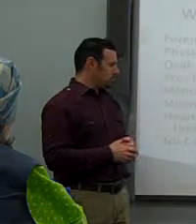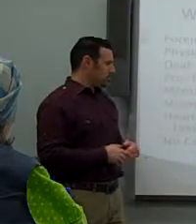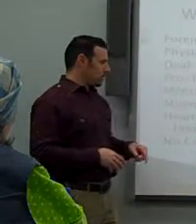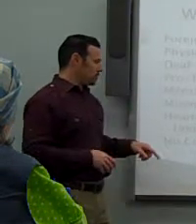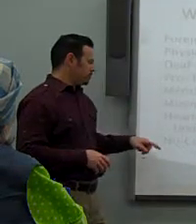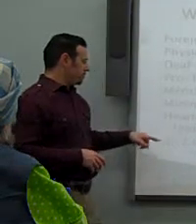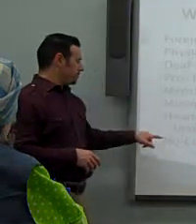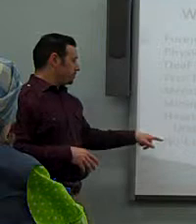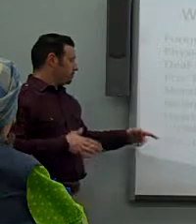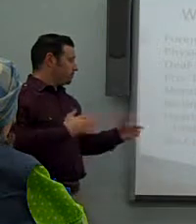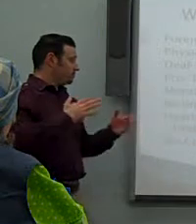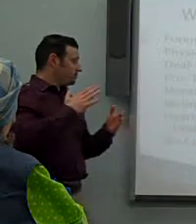clear.